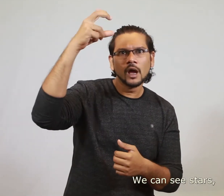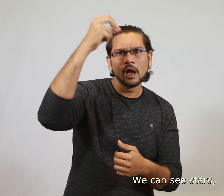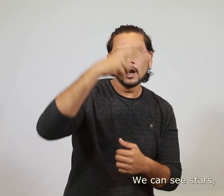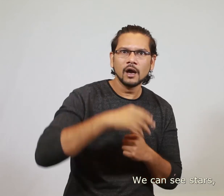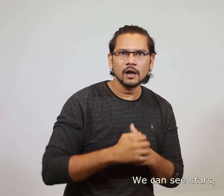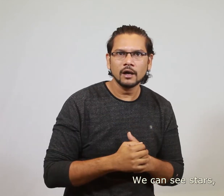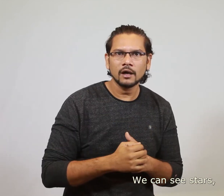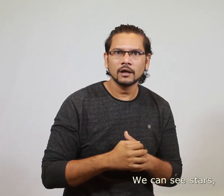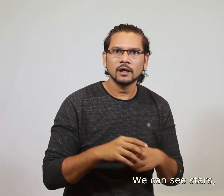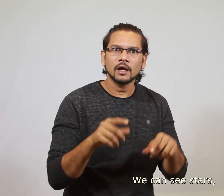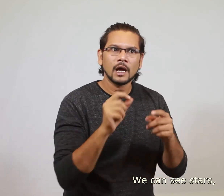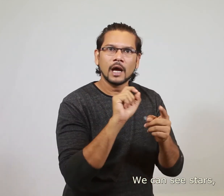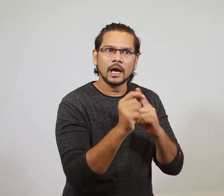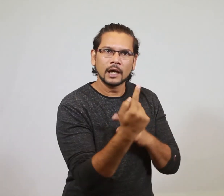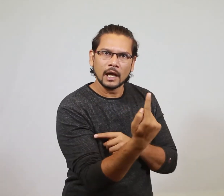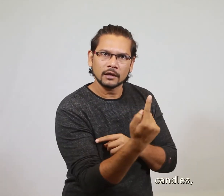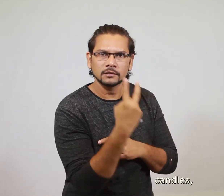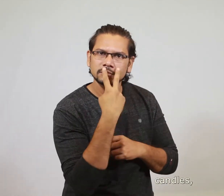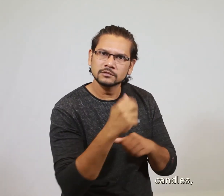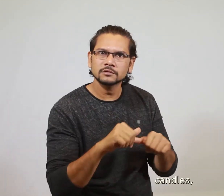We can see the stars, candles,